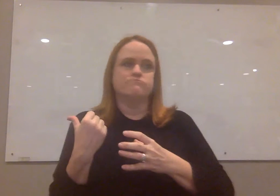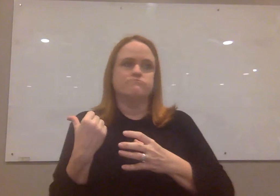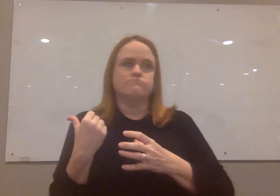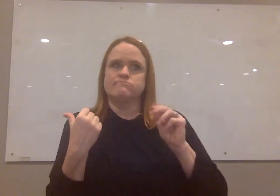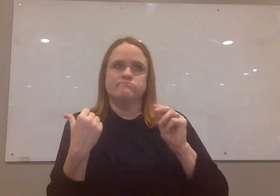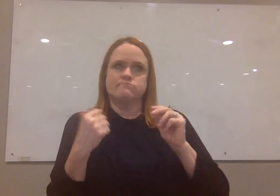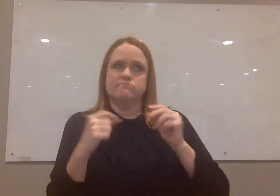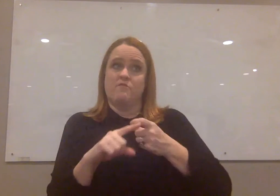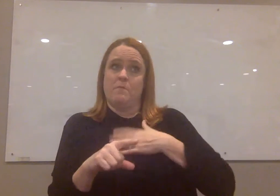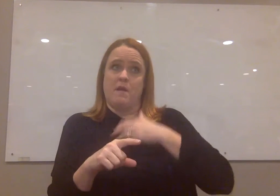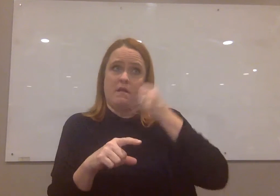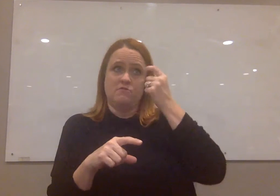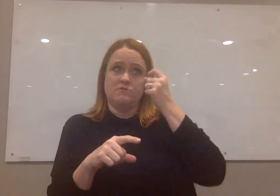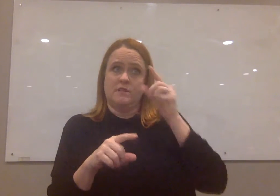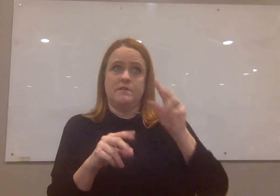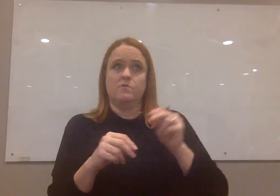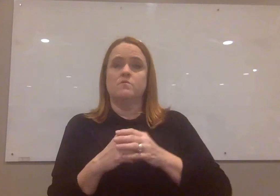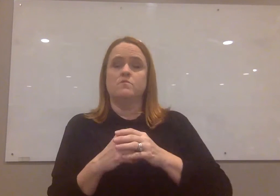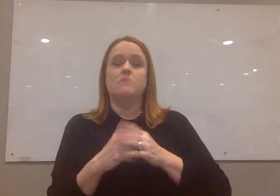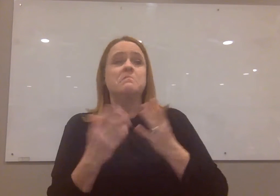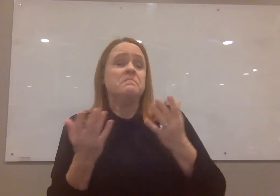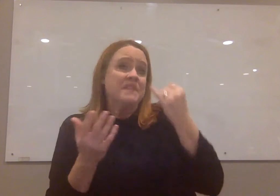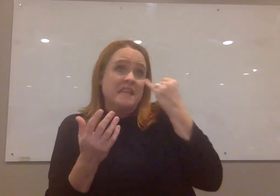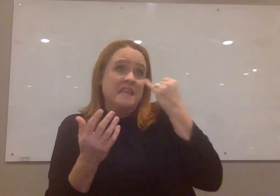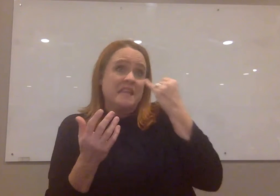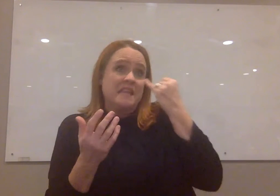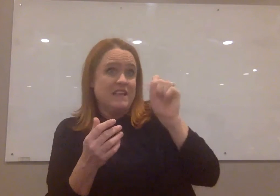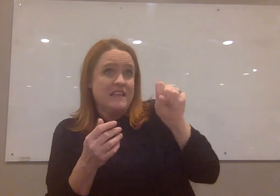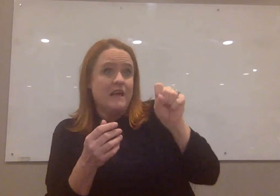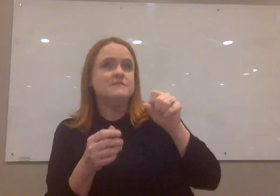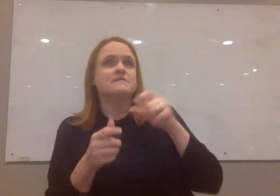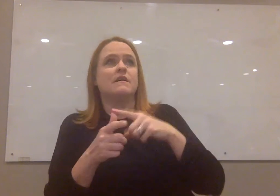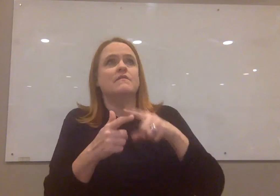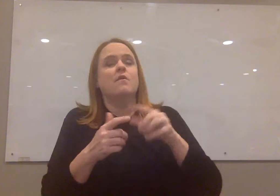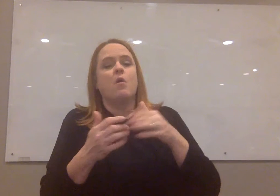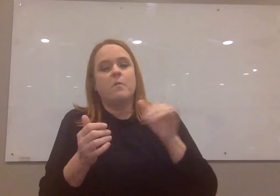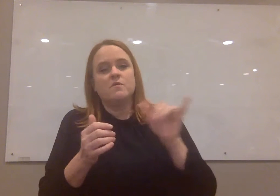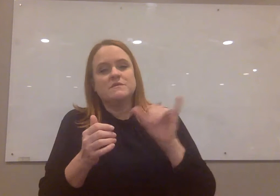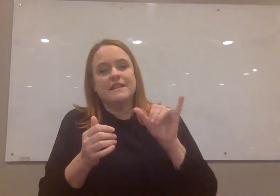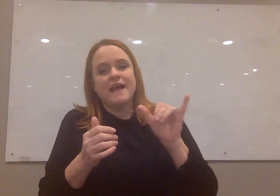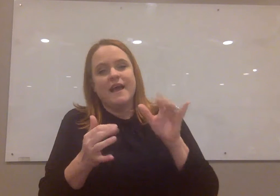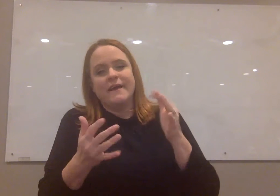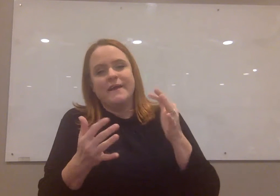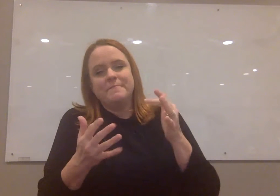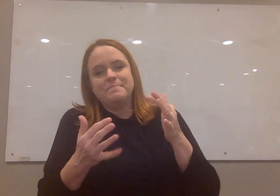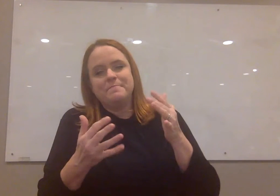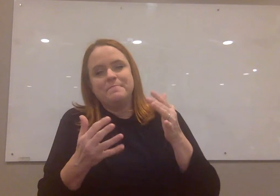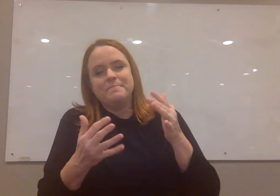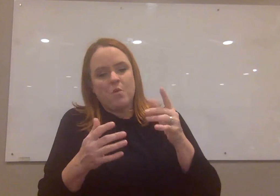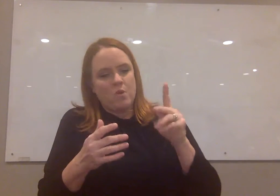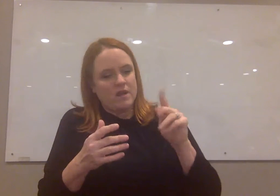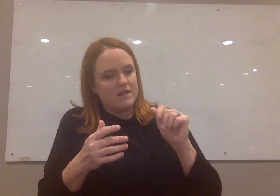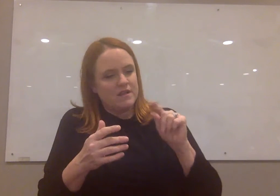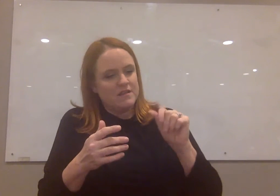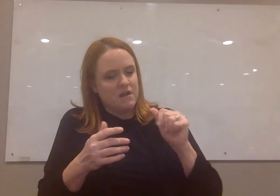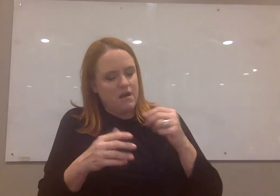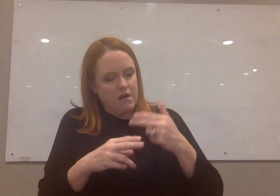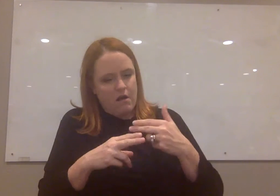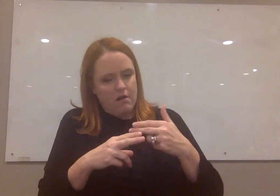Okay. Or if it was, it's almost like the what did Kazaa call it? Like the super users, where like certain